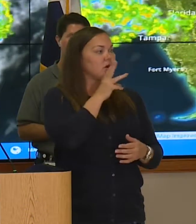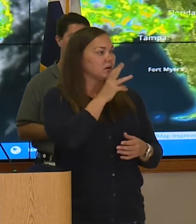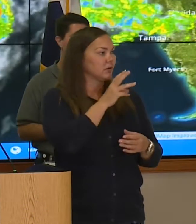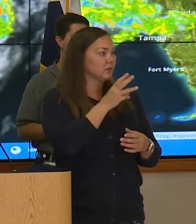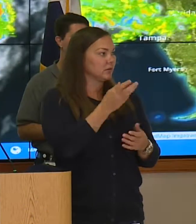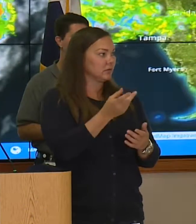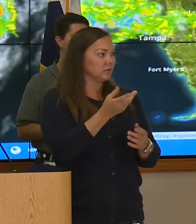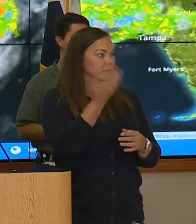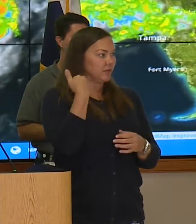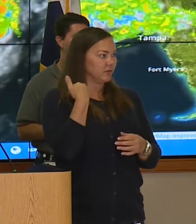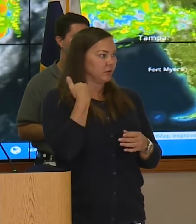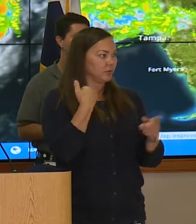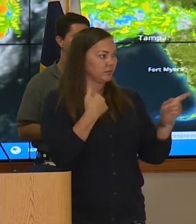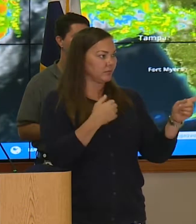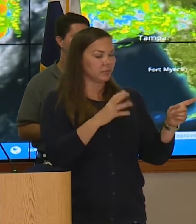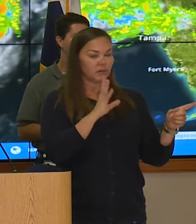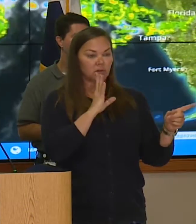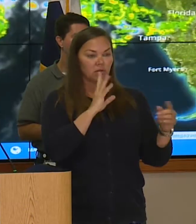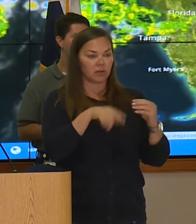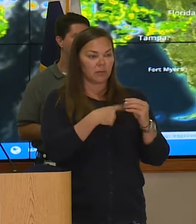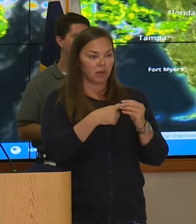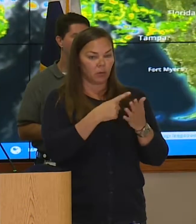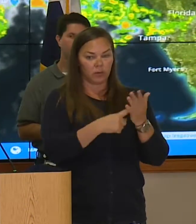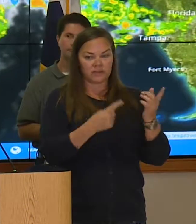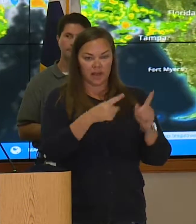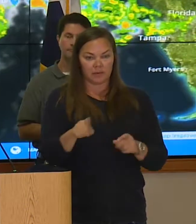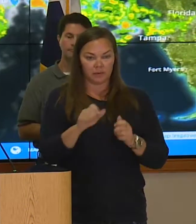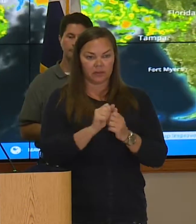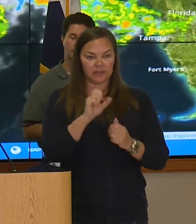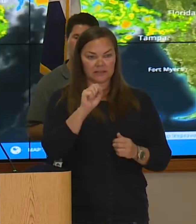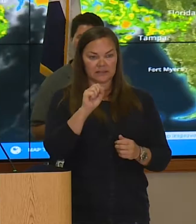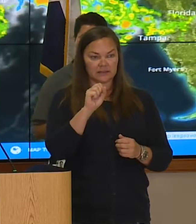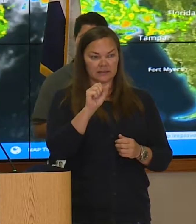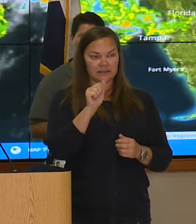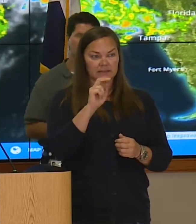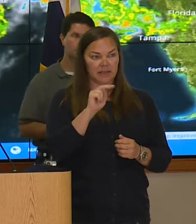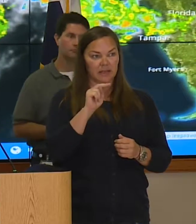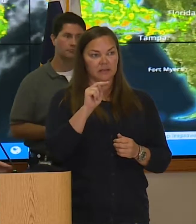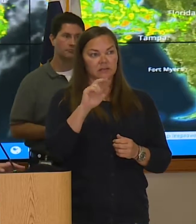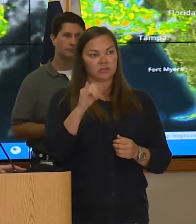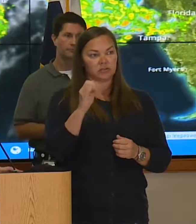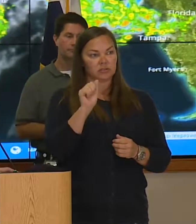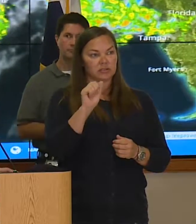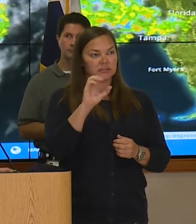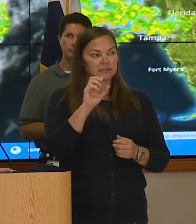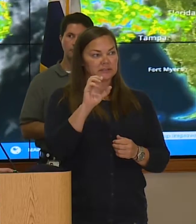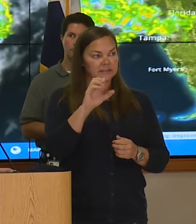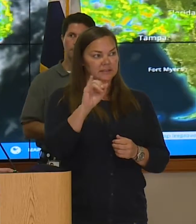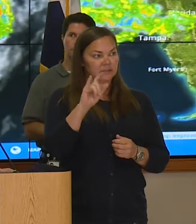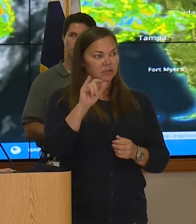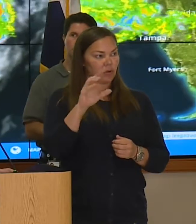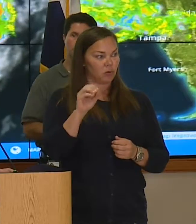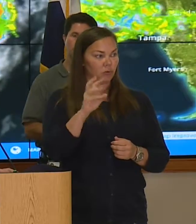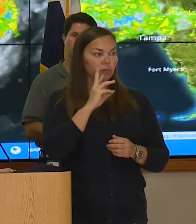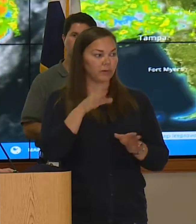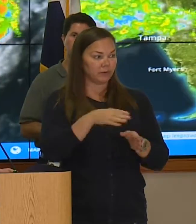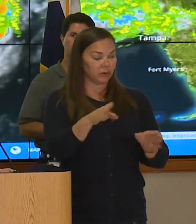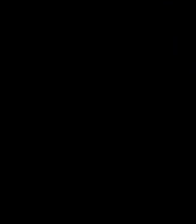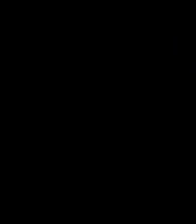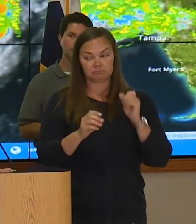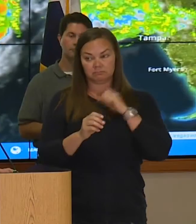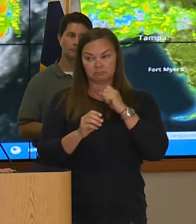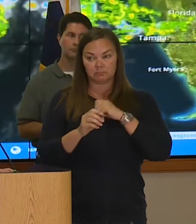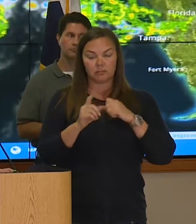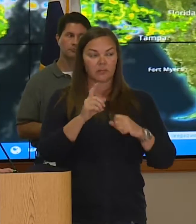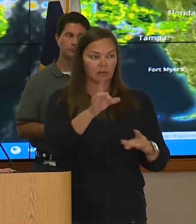Can you talk a little bit about what's going on with the San Jacinto River? Yes. There is disastrous flooding taking place